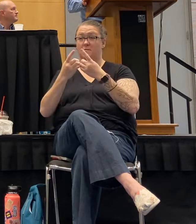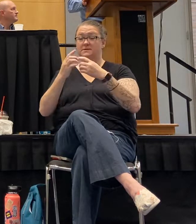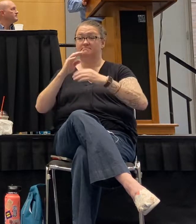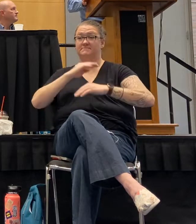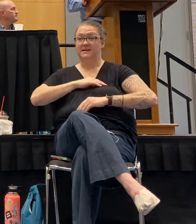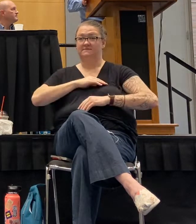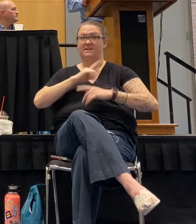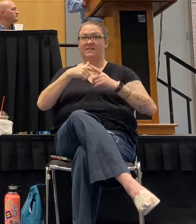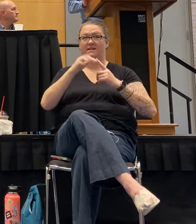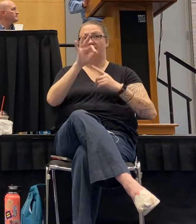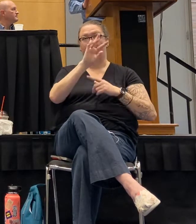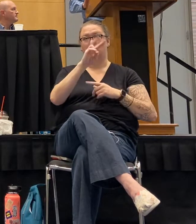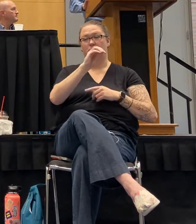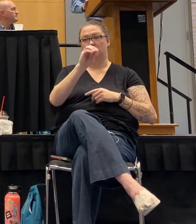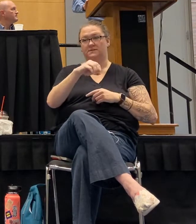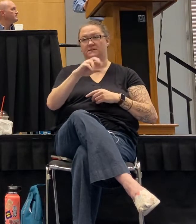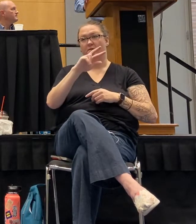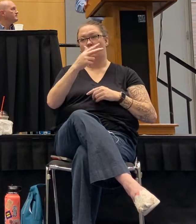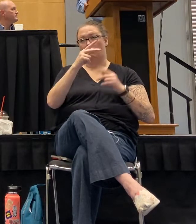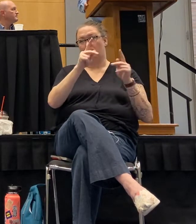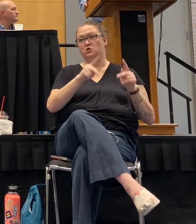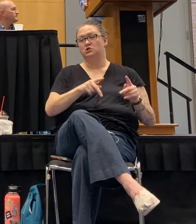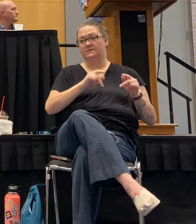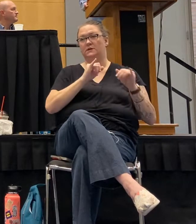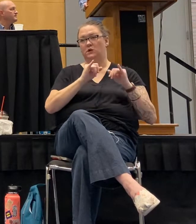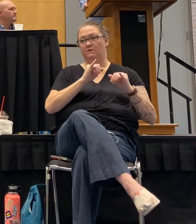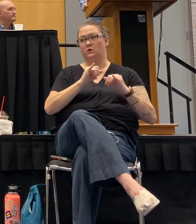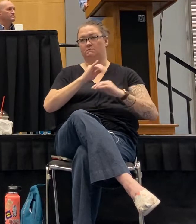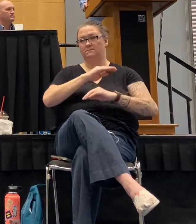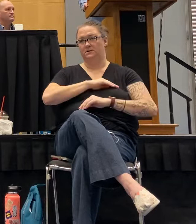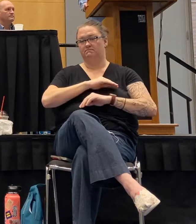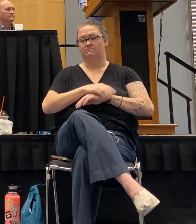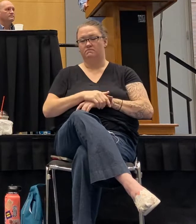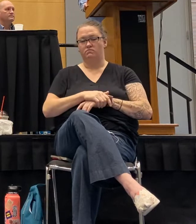and then 92% for a third-party English assessment.